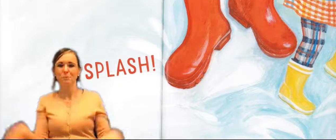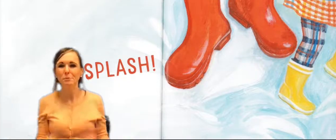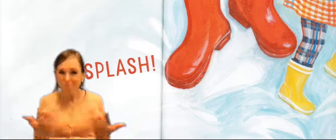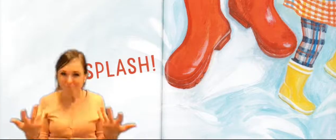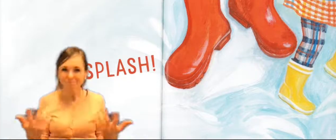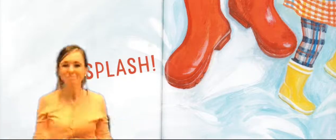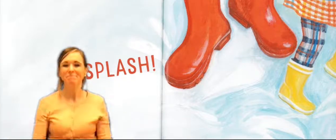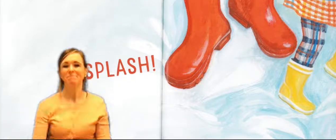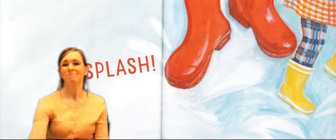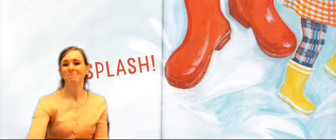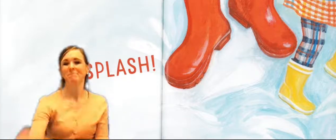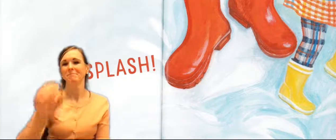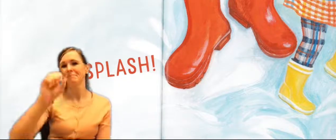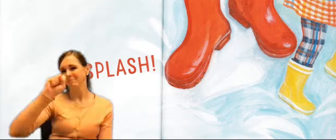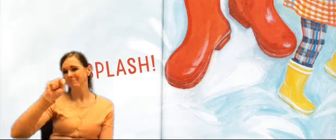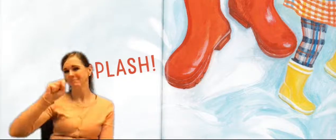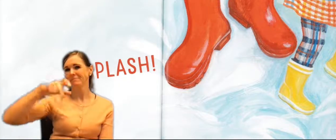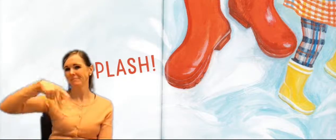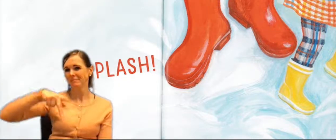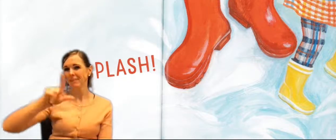splashes.